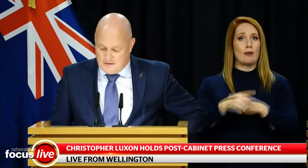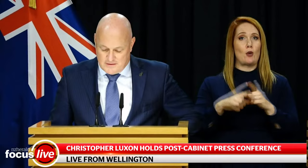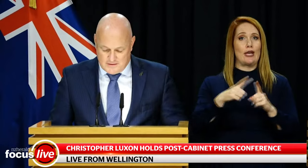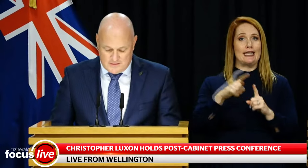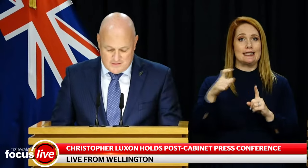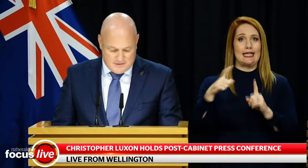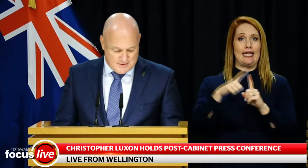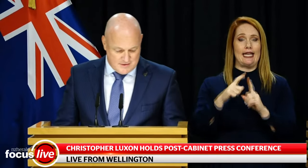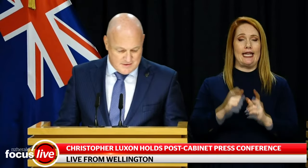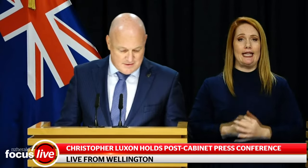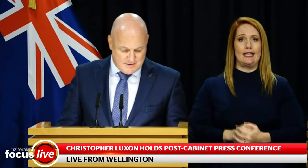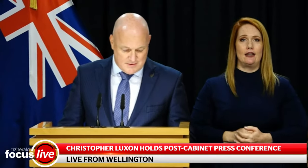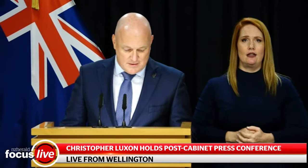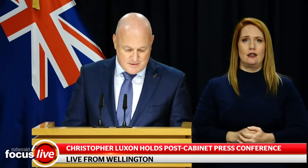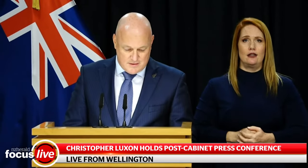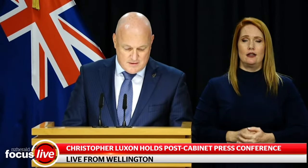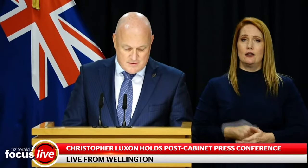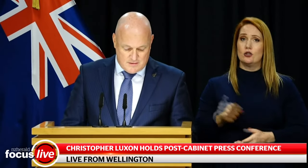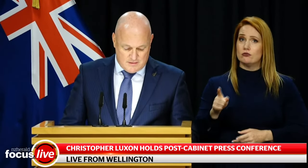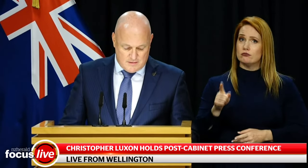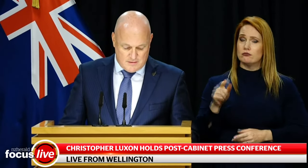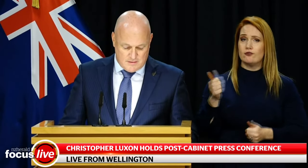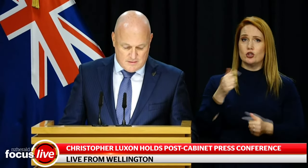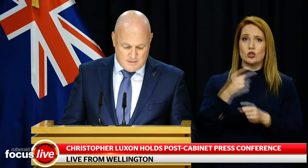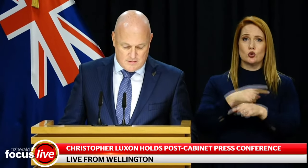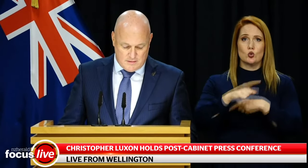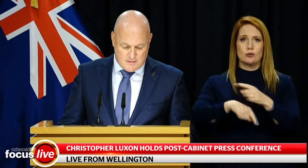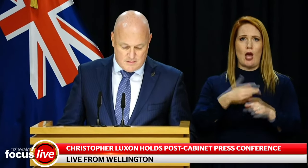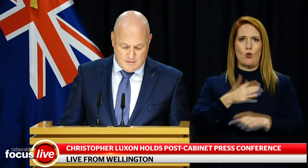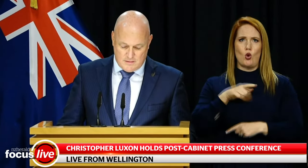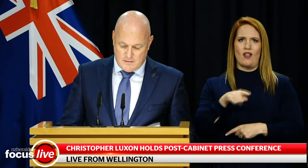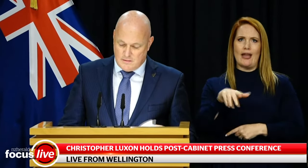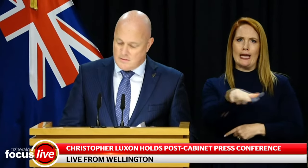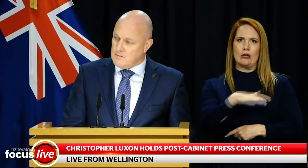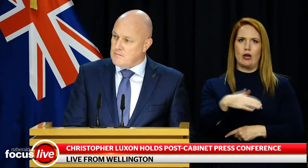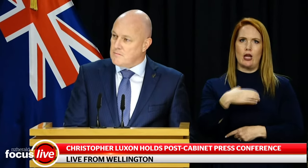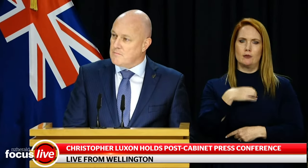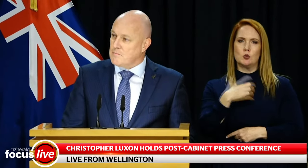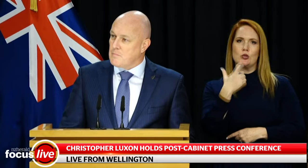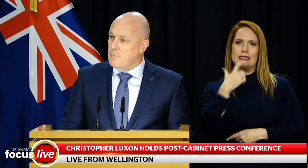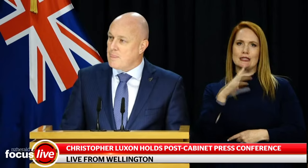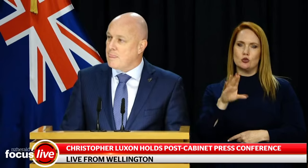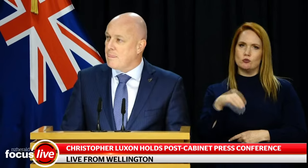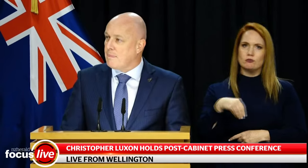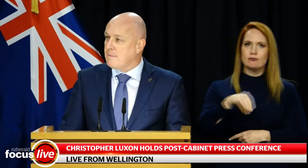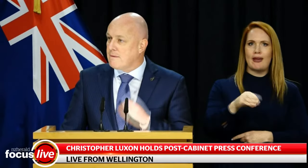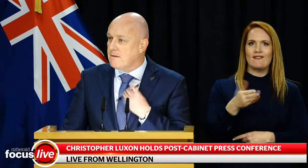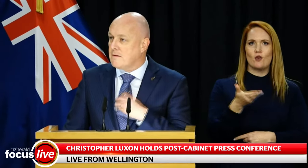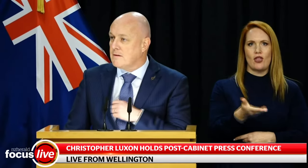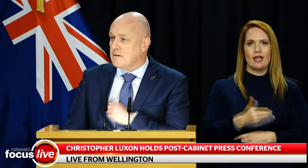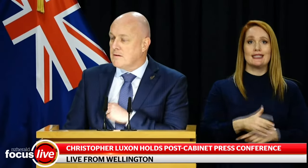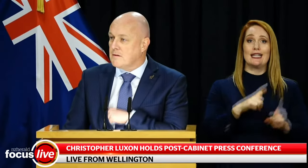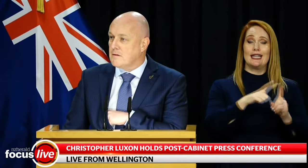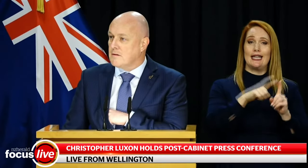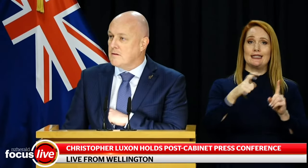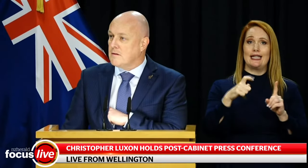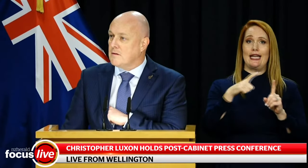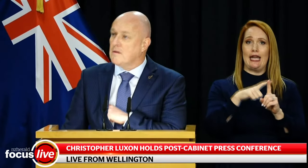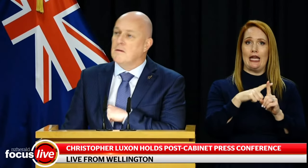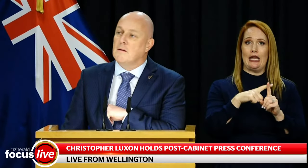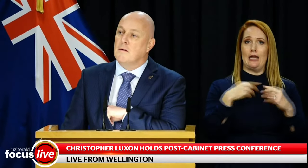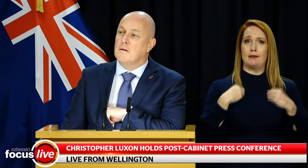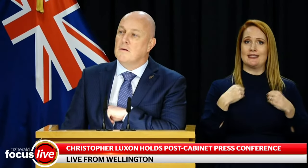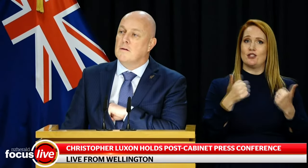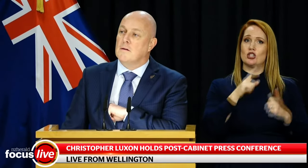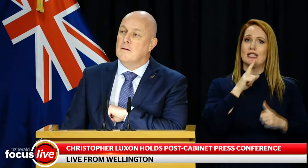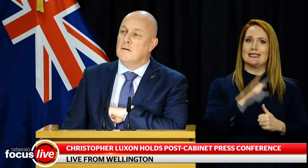On the ECE stuff, so you talk about wanting to make the industry affordable. For people. I mean, ECE providers have talked about how the ratio,